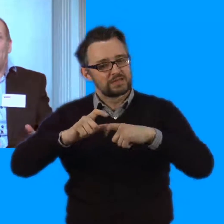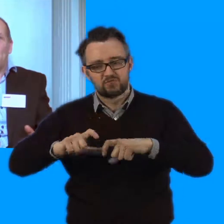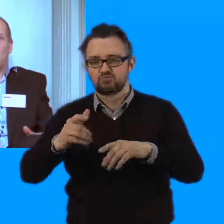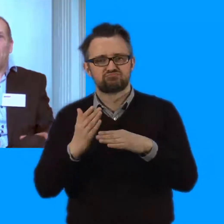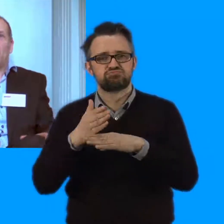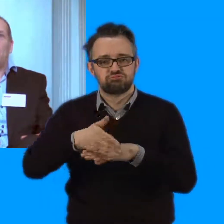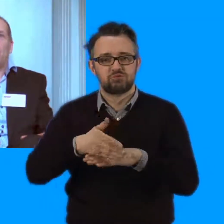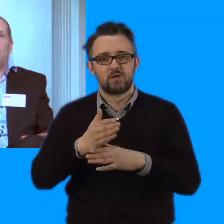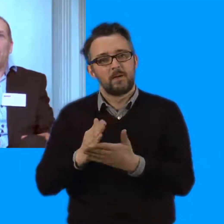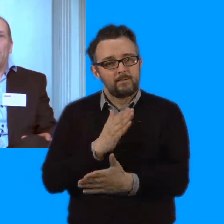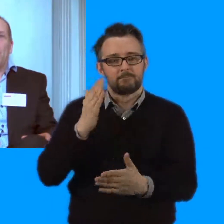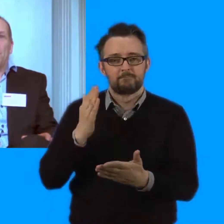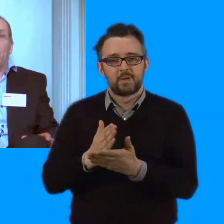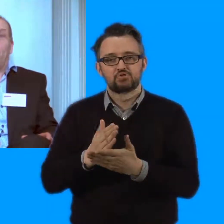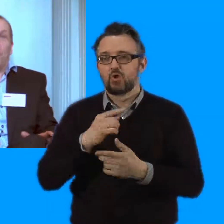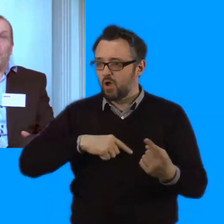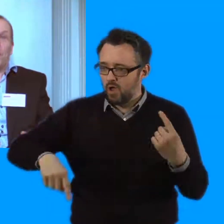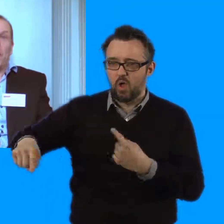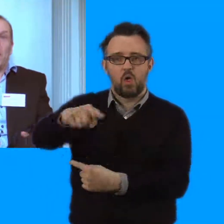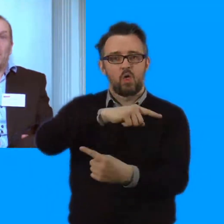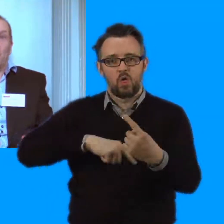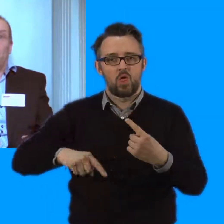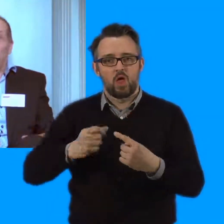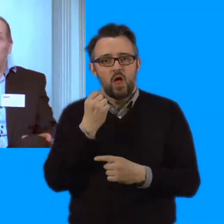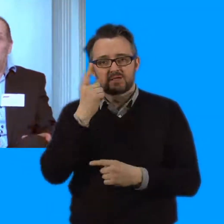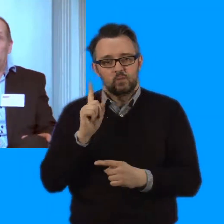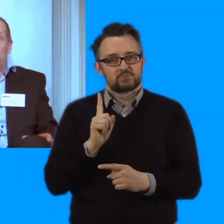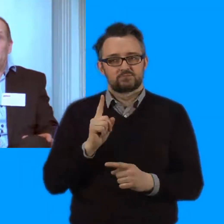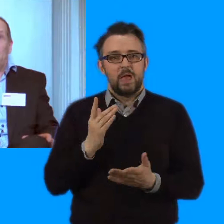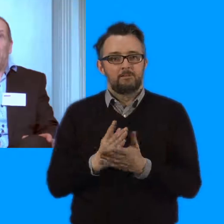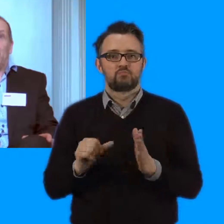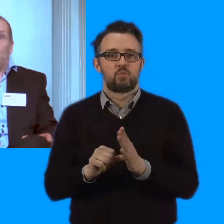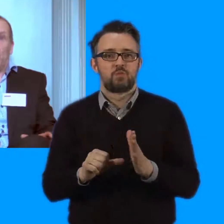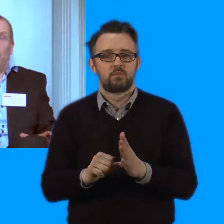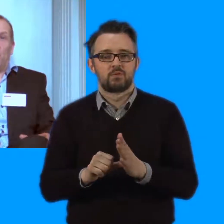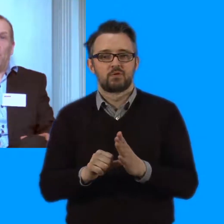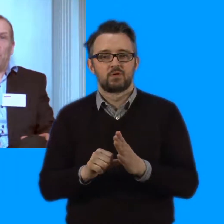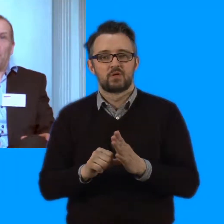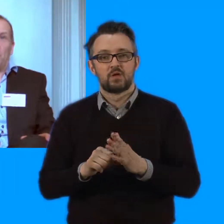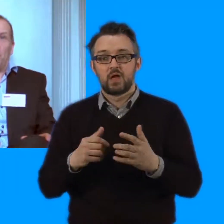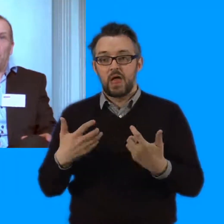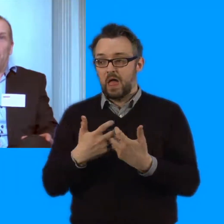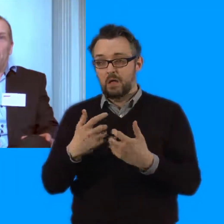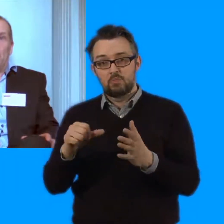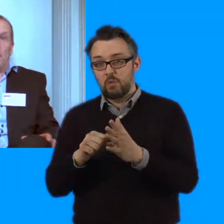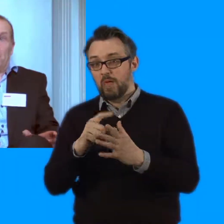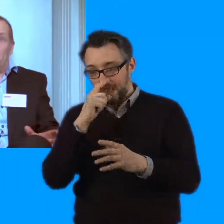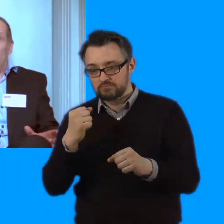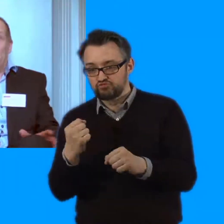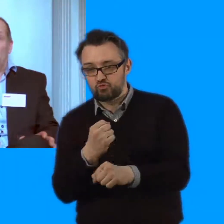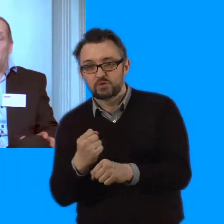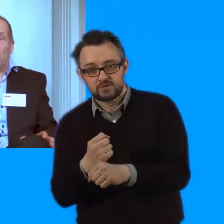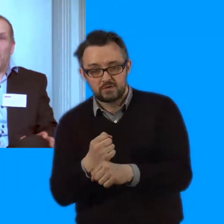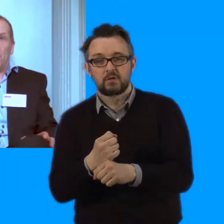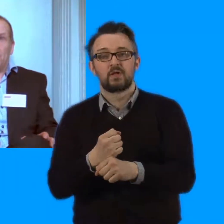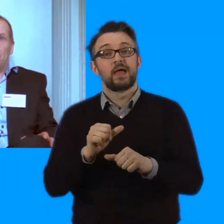that direction to make sure that we all understand what the problem is and look at how we can fix the problem, and then